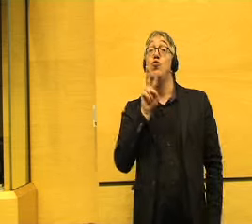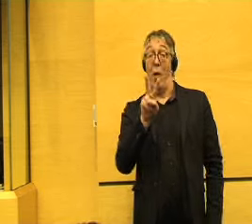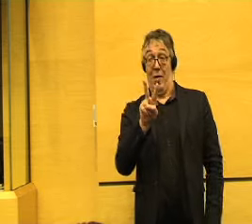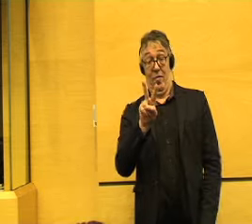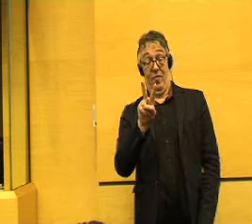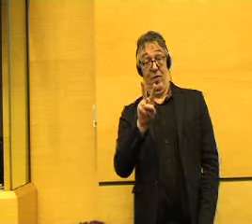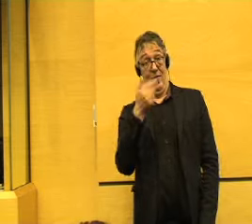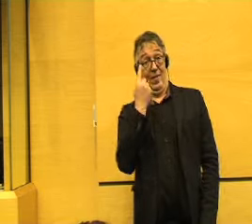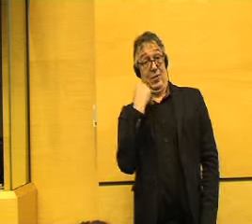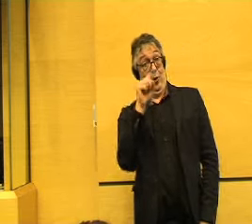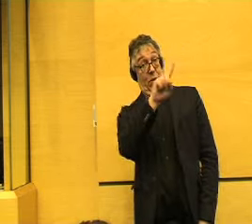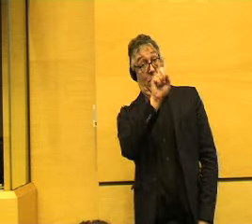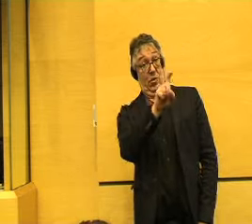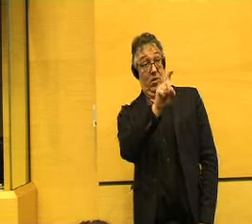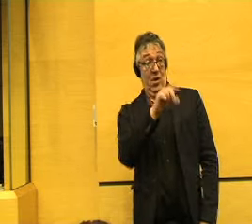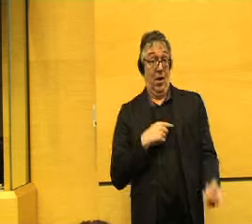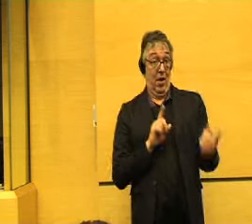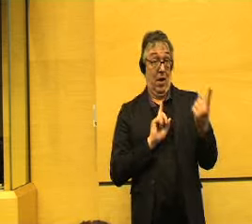actually answered.